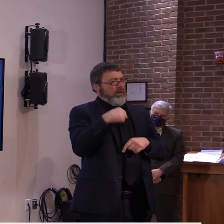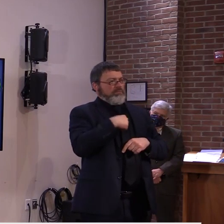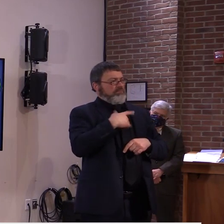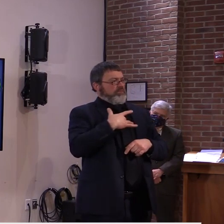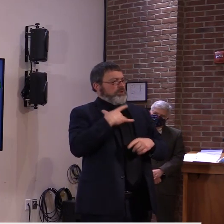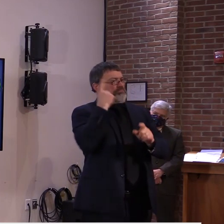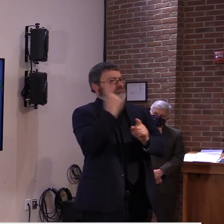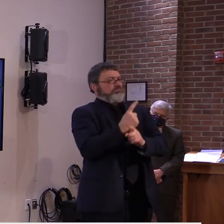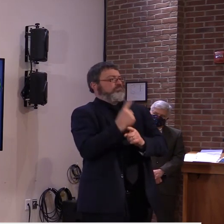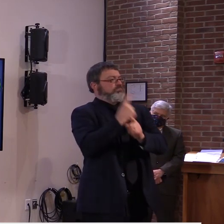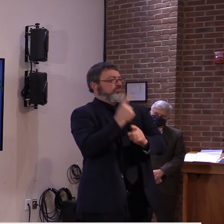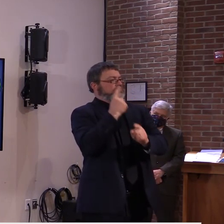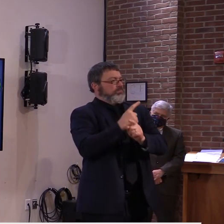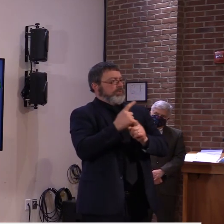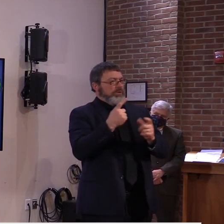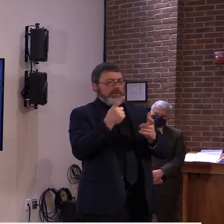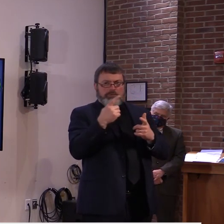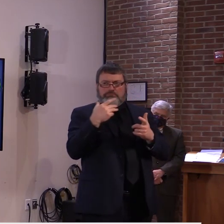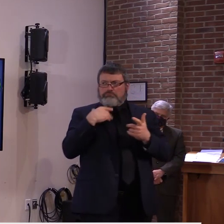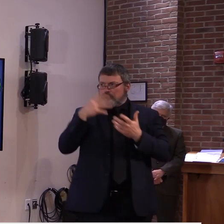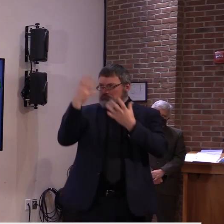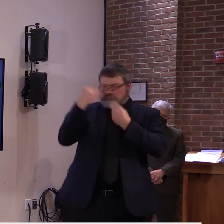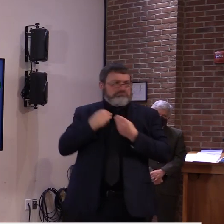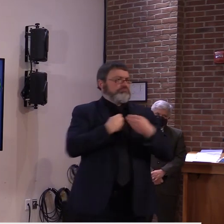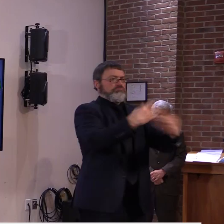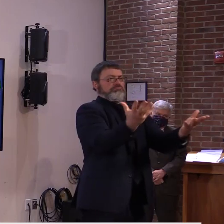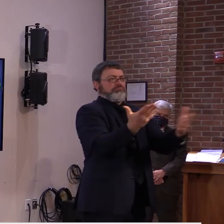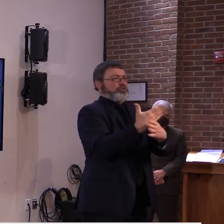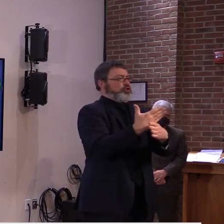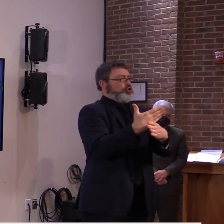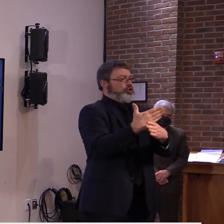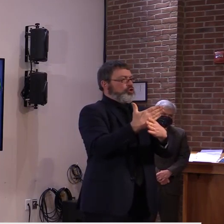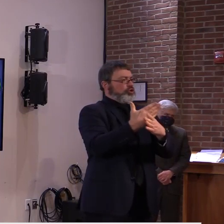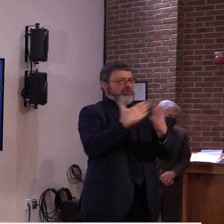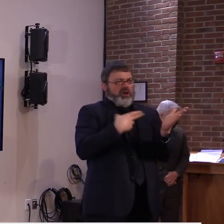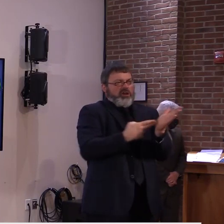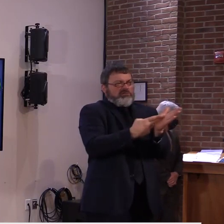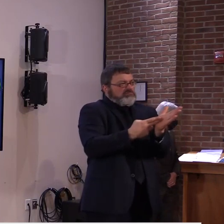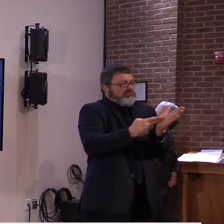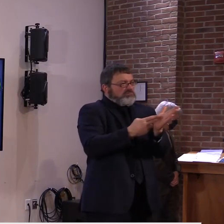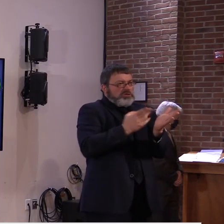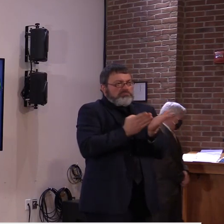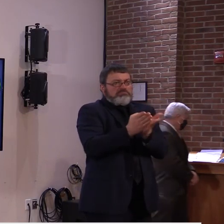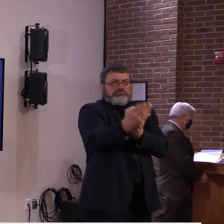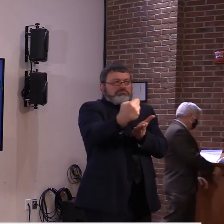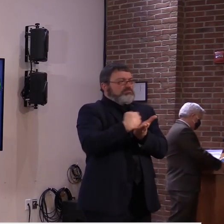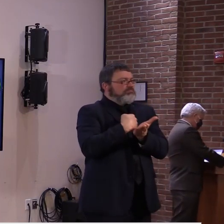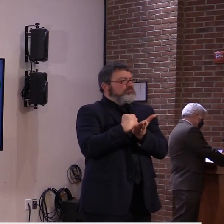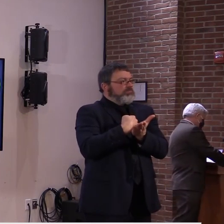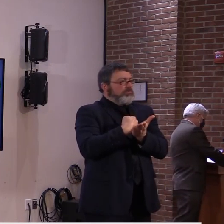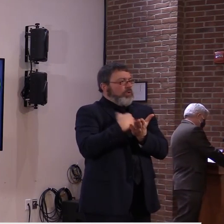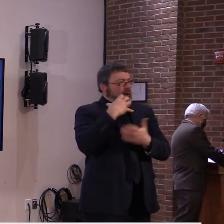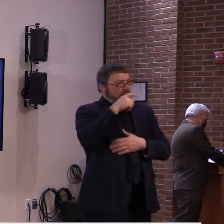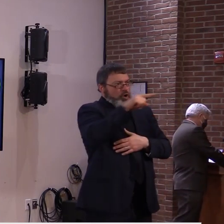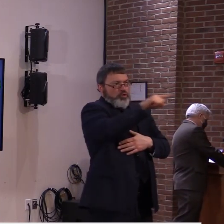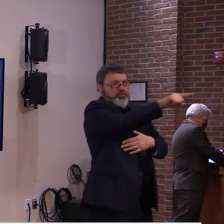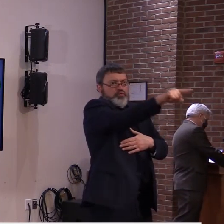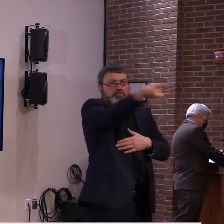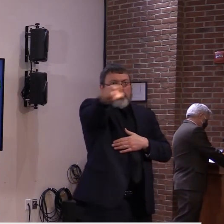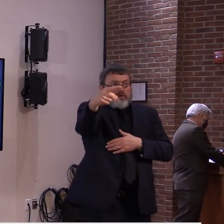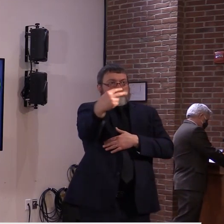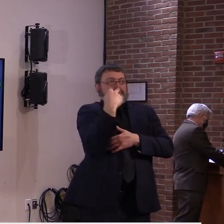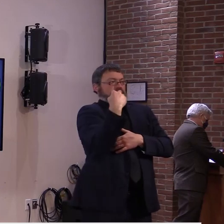So I don't, you know, there may be other states that are outliers, but here in Vermont, I can say that I think